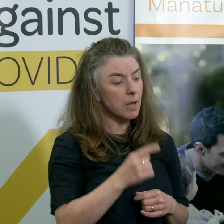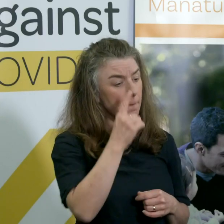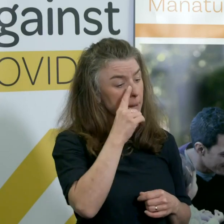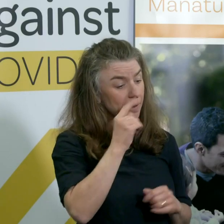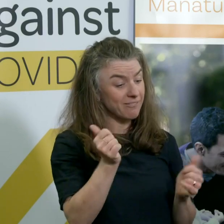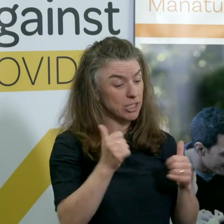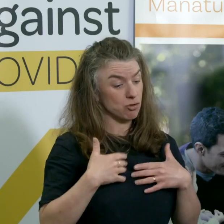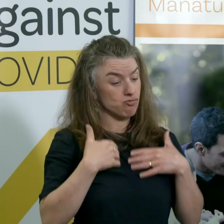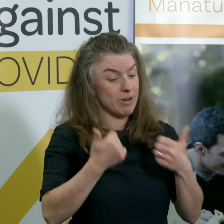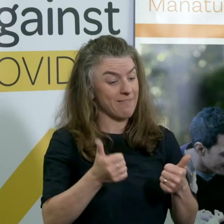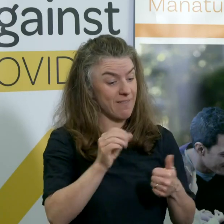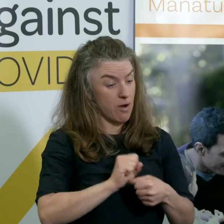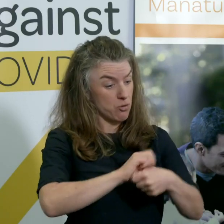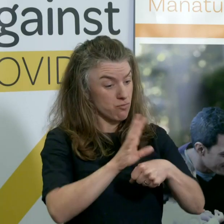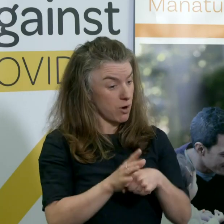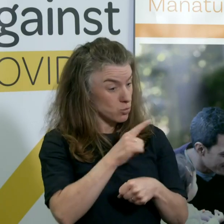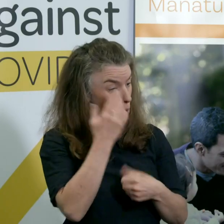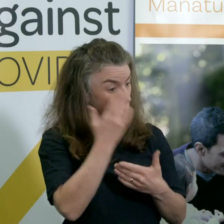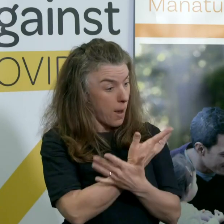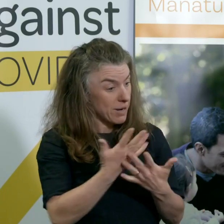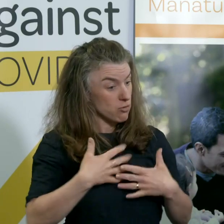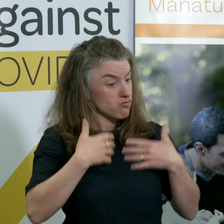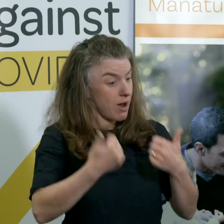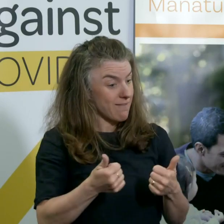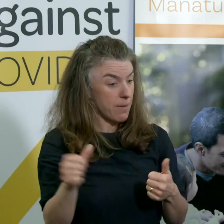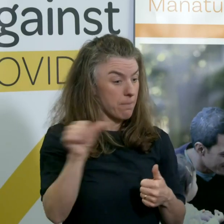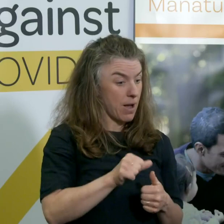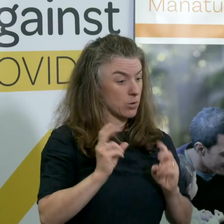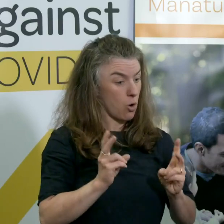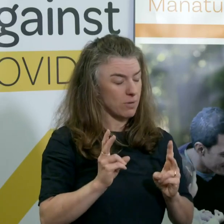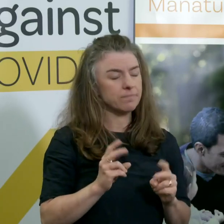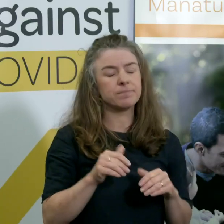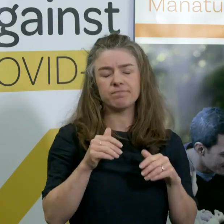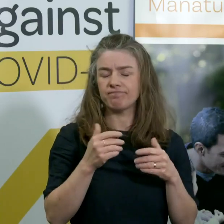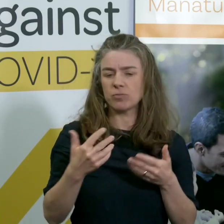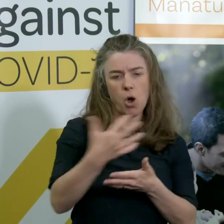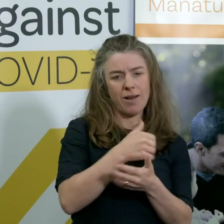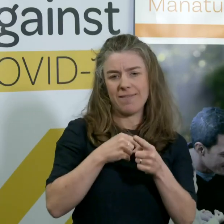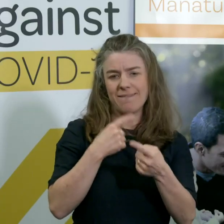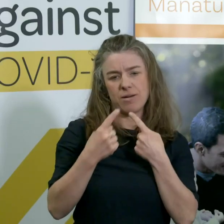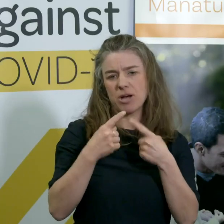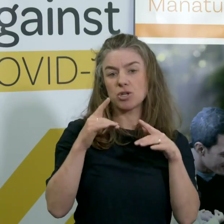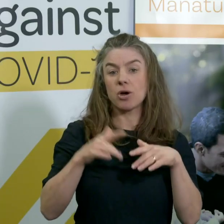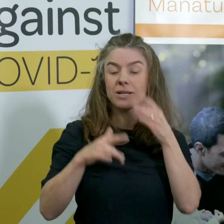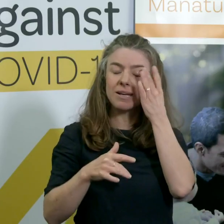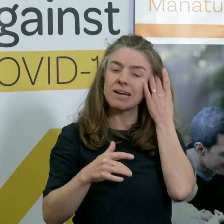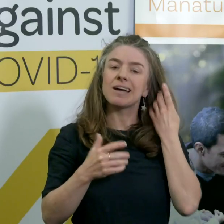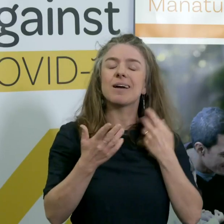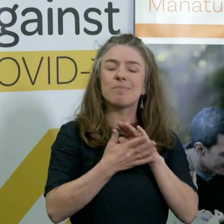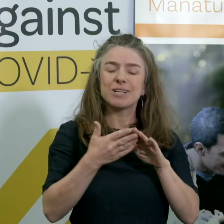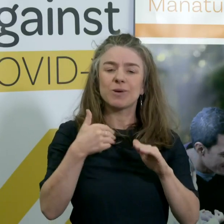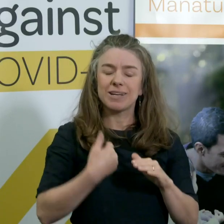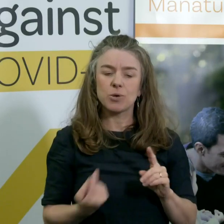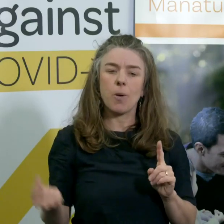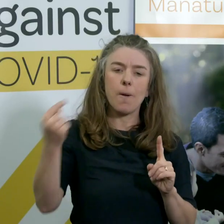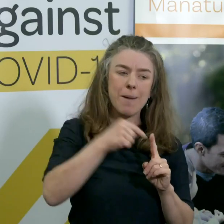recovered from COVID, you can't yet say that exact number. No, we don't. We haven't been collecting that information because it requires us to go back to,